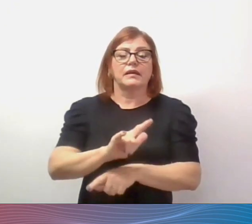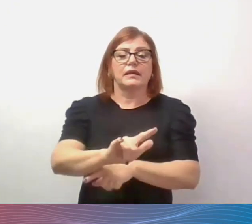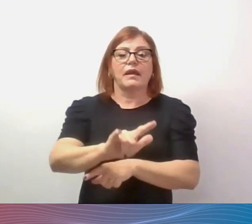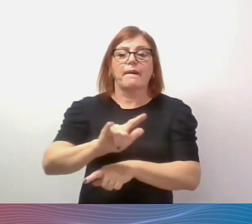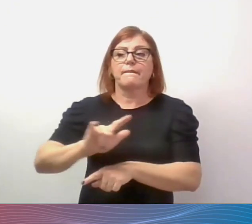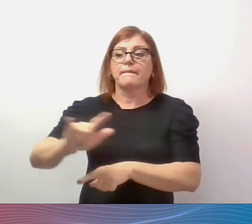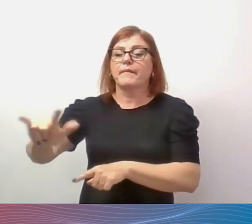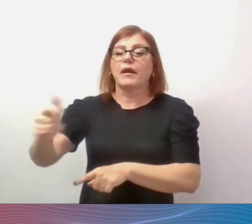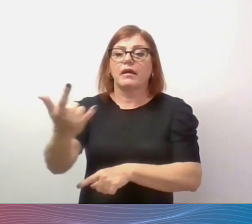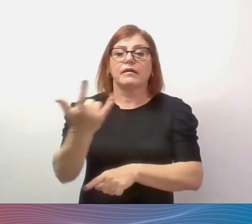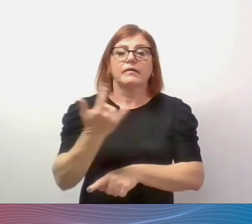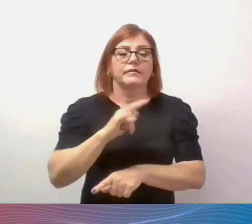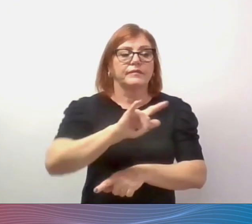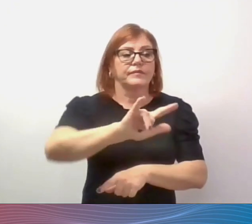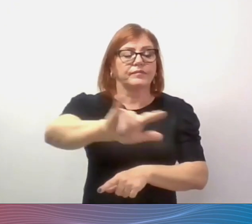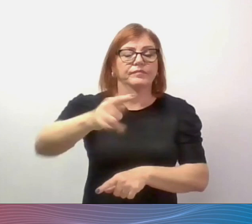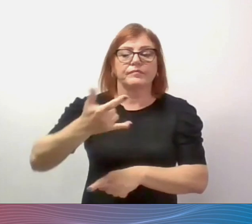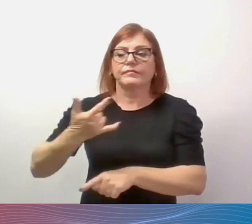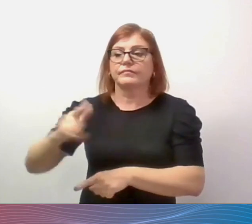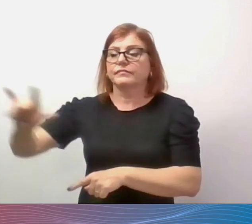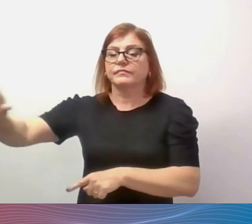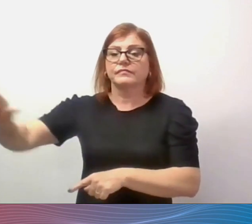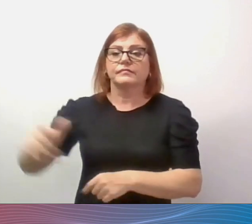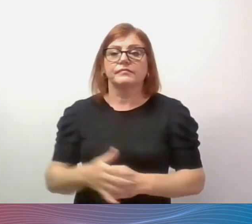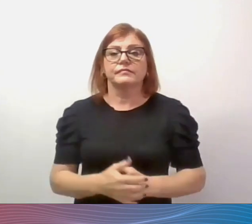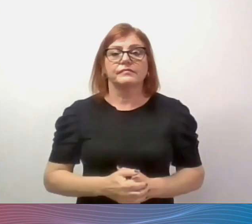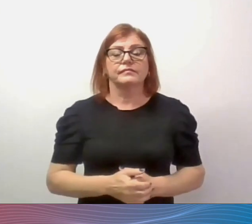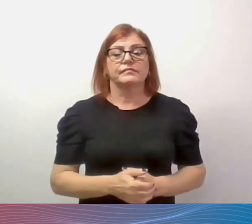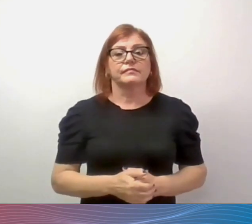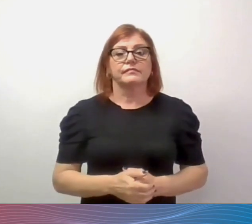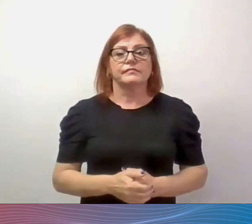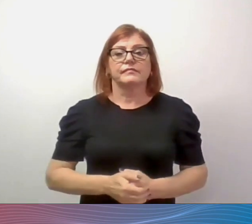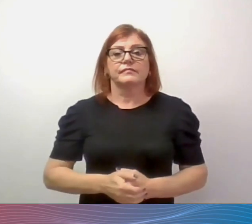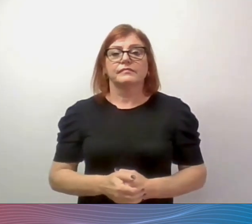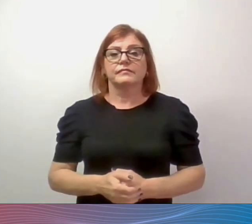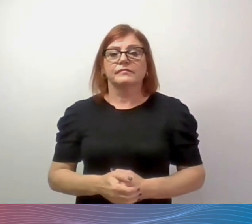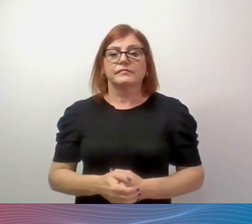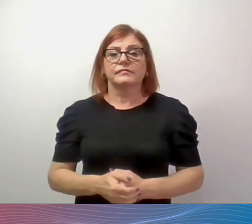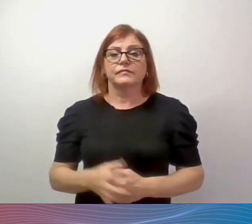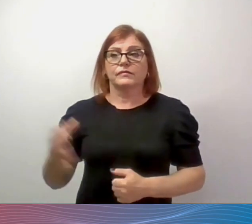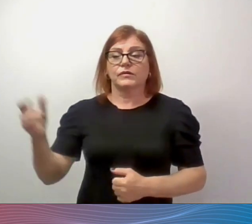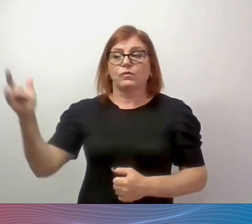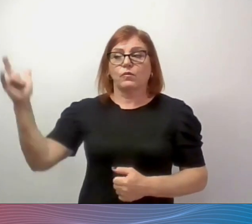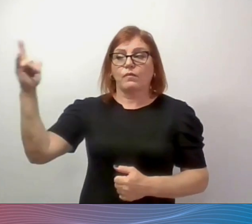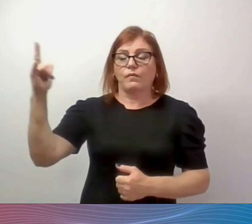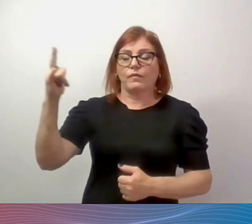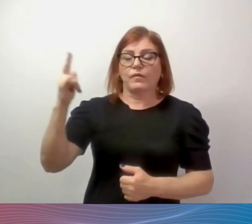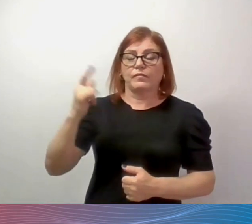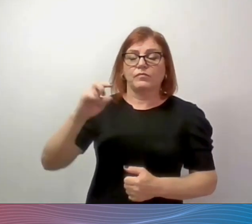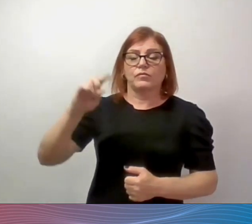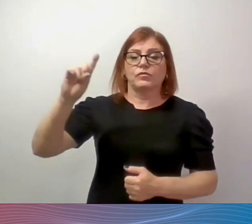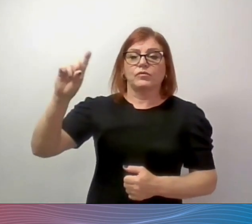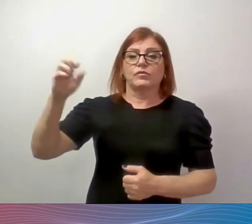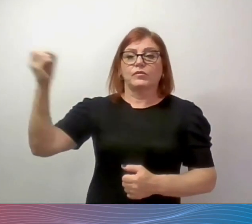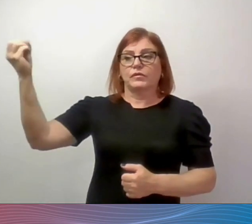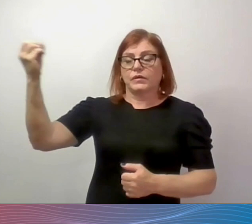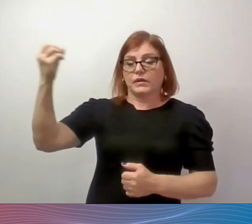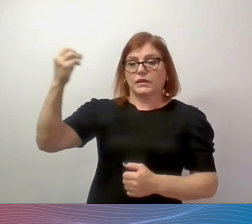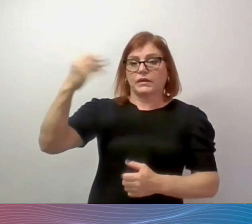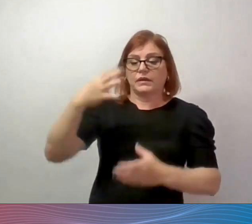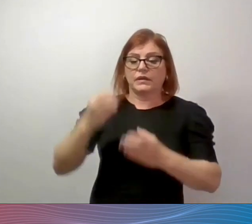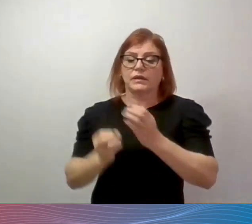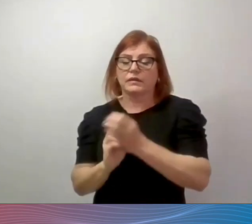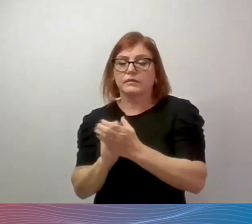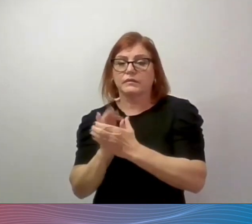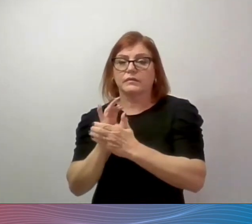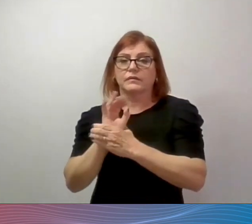Então, o amor de Deus, a graça de Deus, o rio da graça de Deus flui. So God's love, the